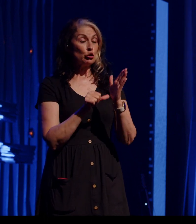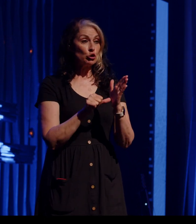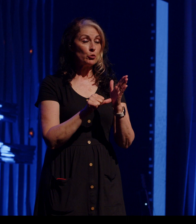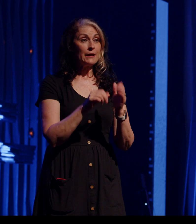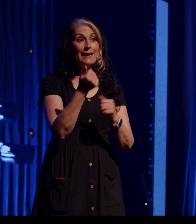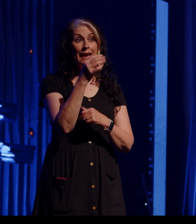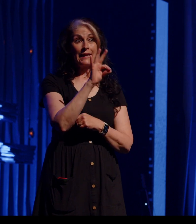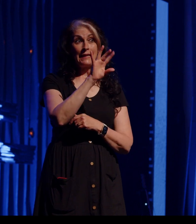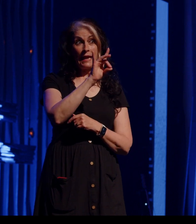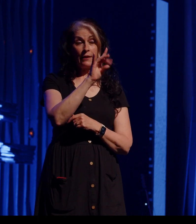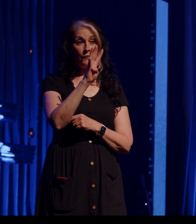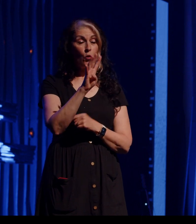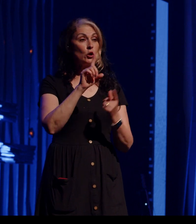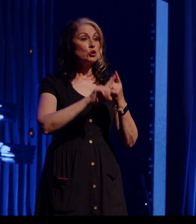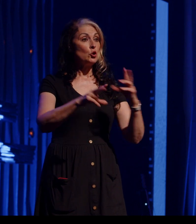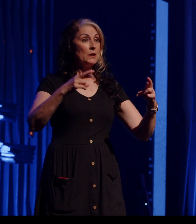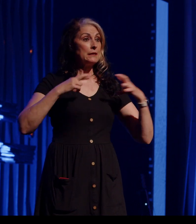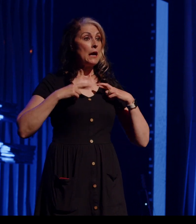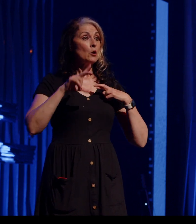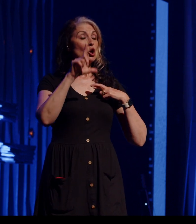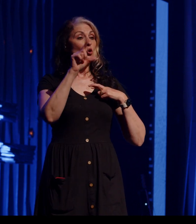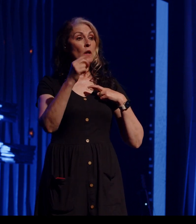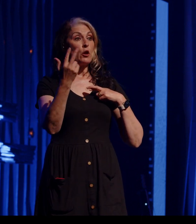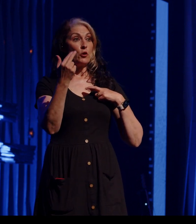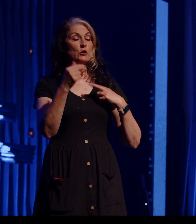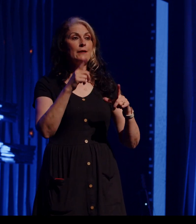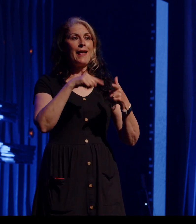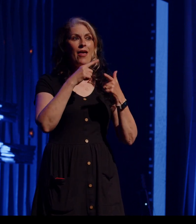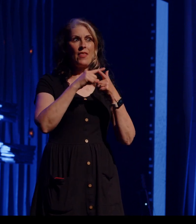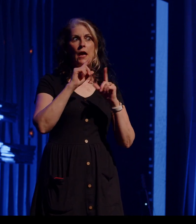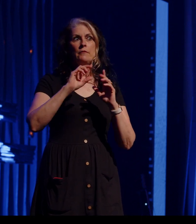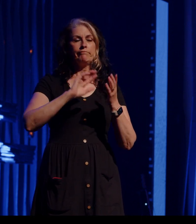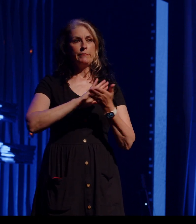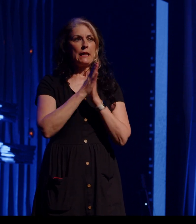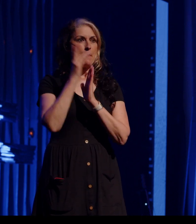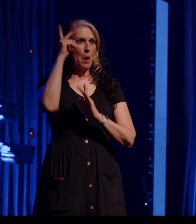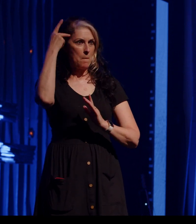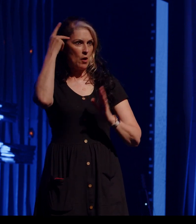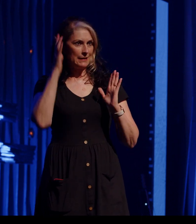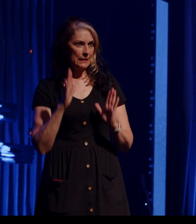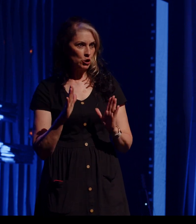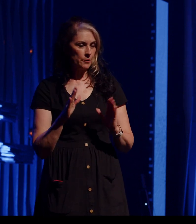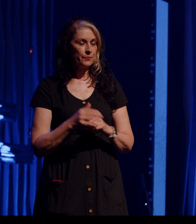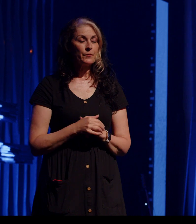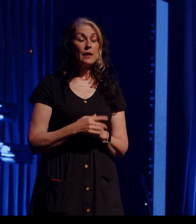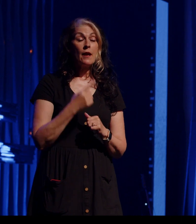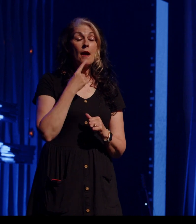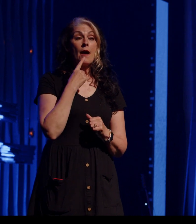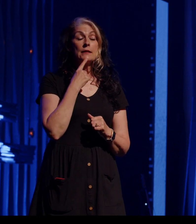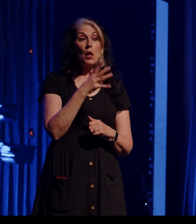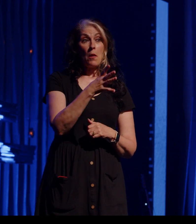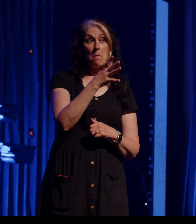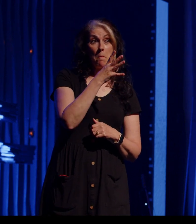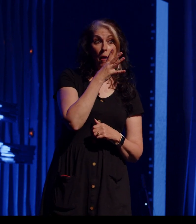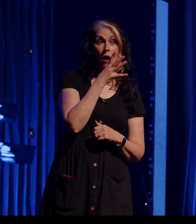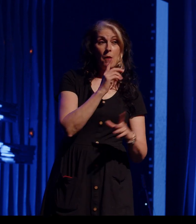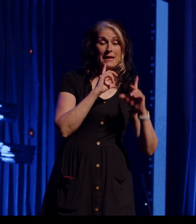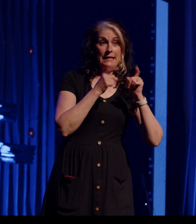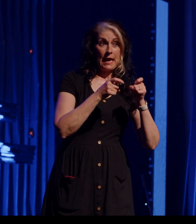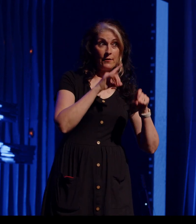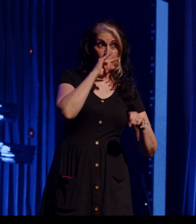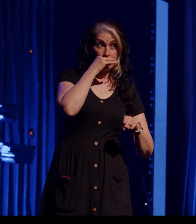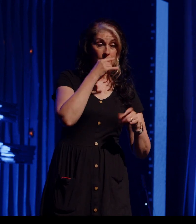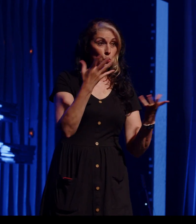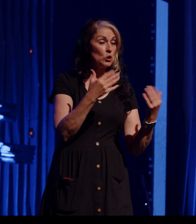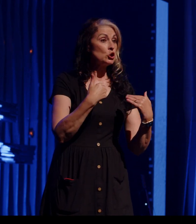1984 to his retirement in 2013, and then we know he went on to politics as well. I would say this about Sonia: she gave her kids what she had to